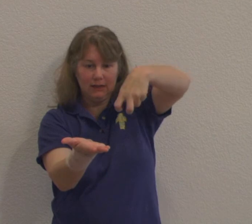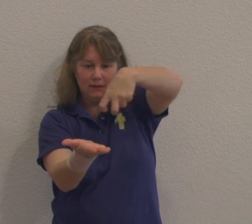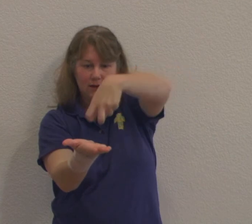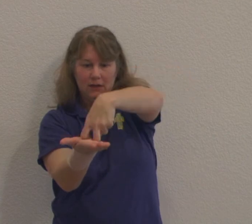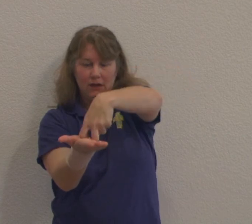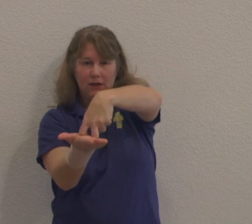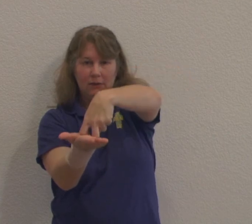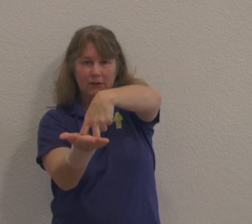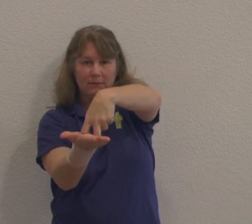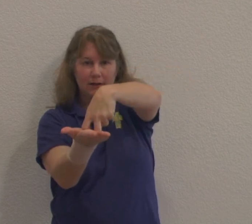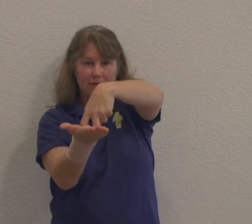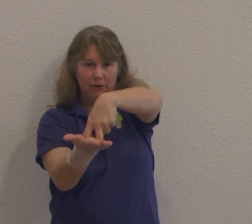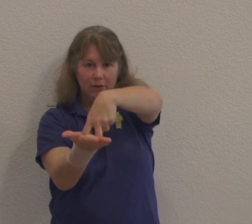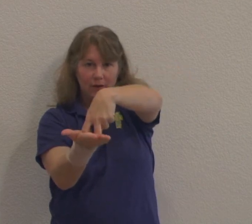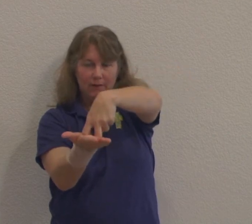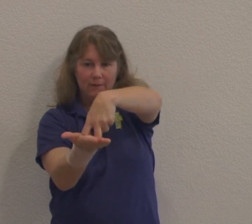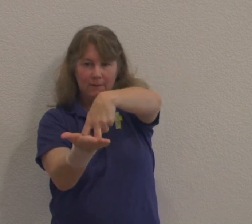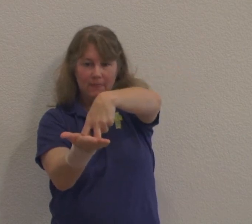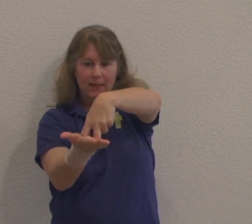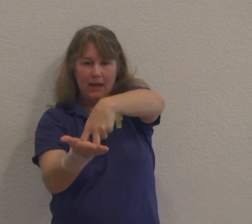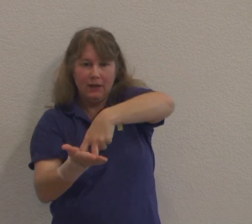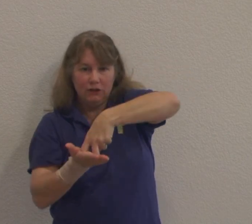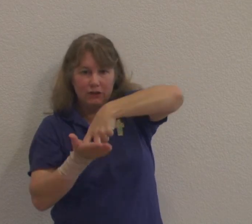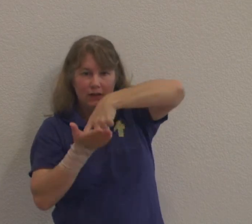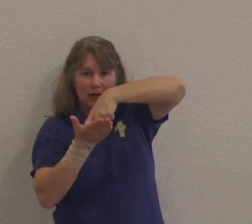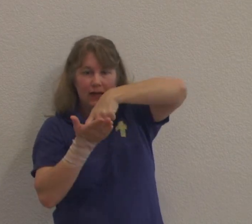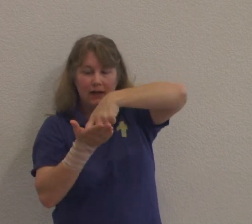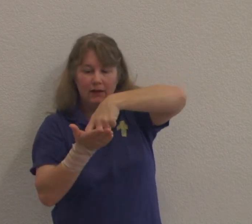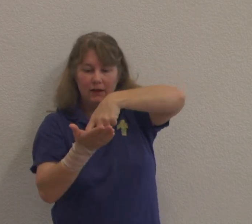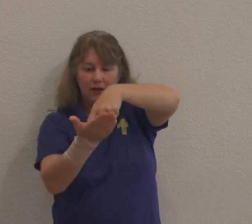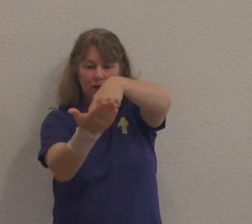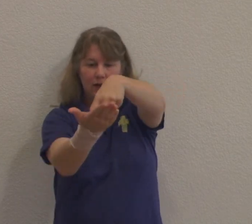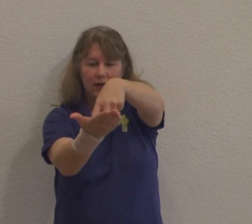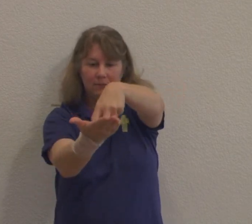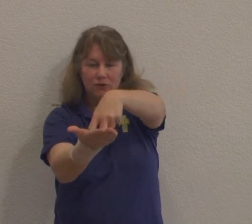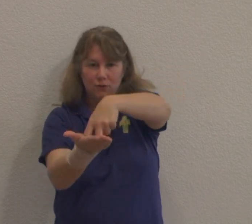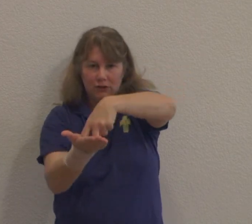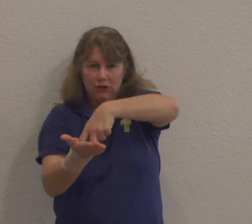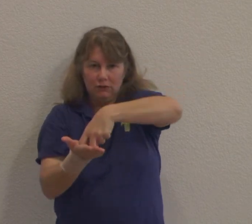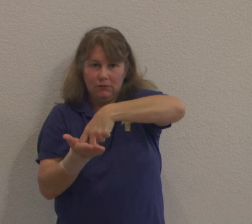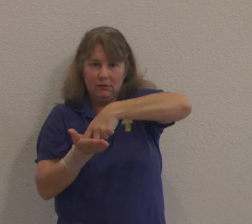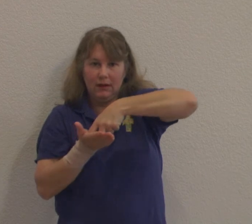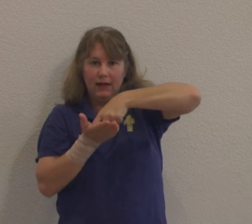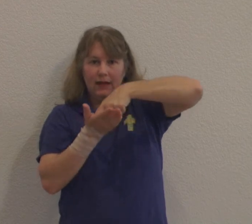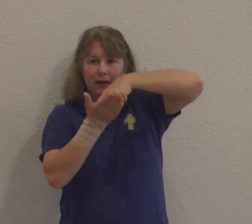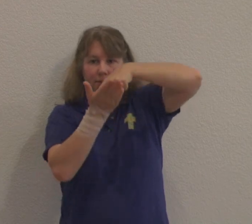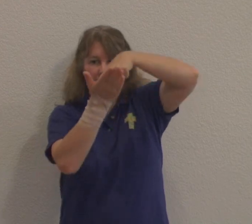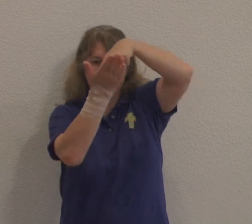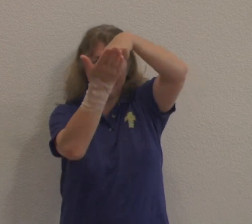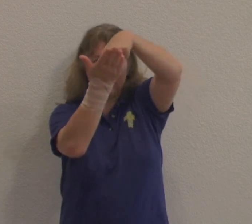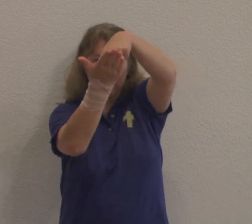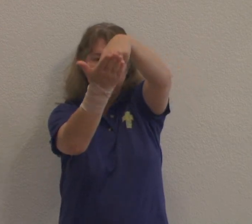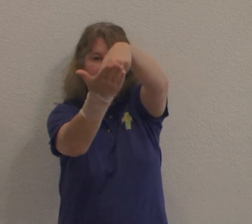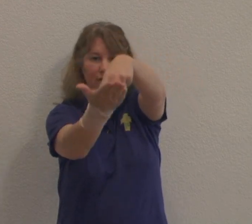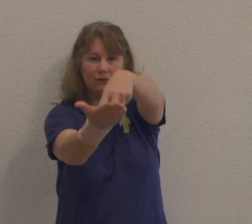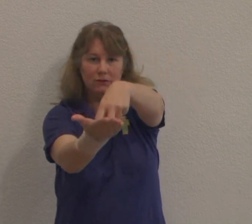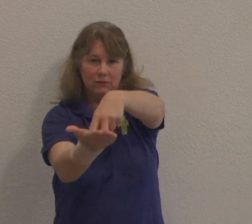knees. You're going to put them on the floor. And you're just going to kind of, you're going to come towards you and up and make a circle out.